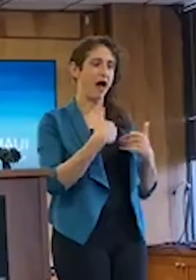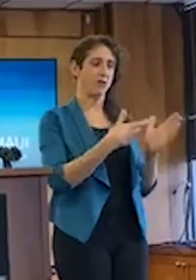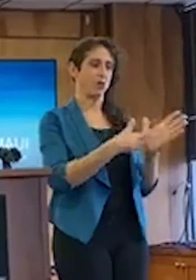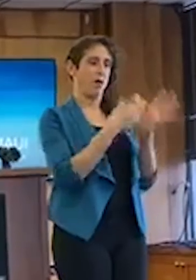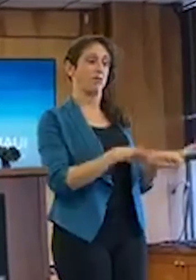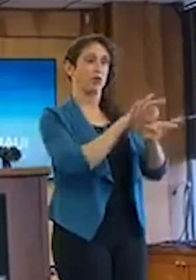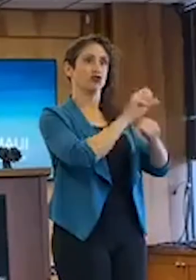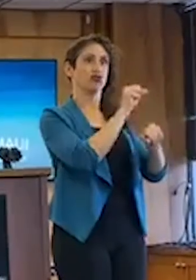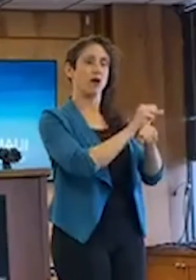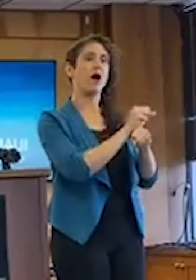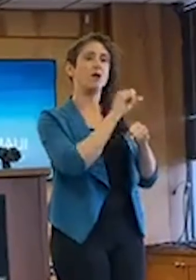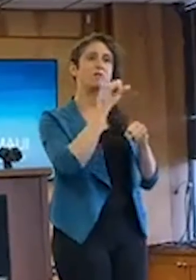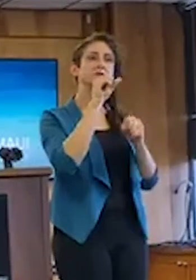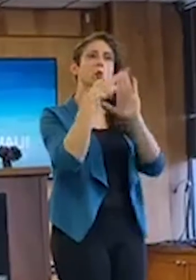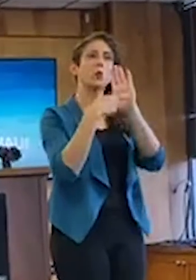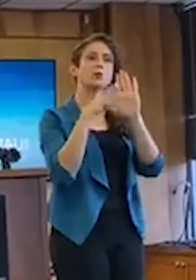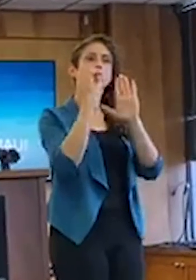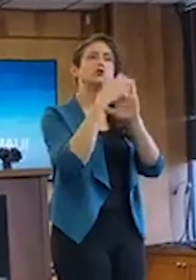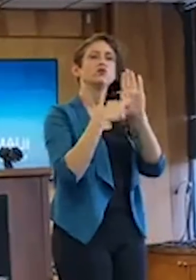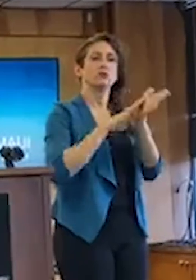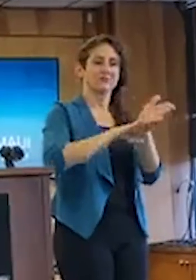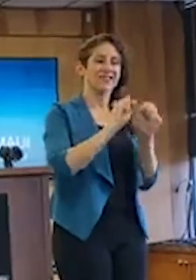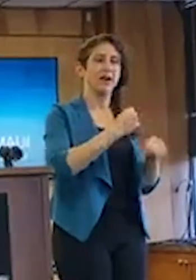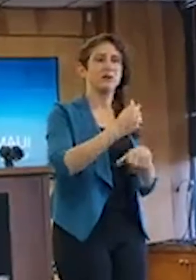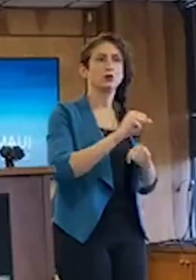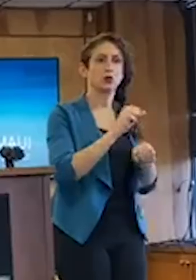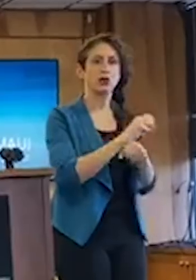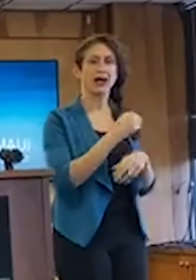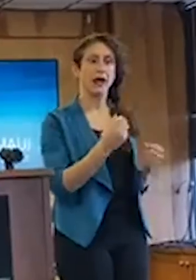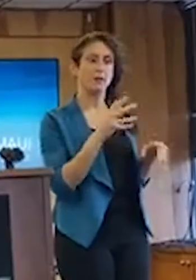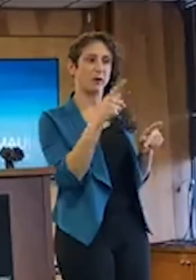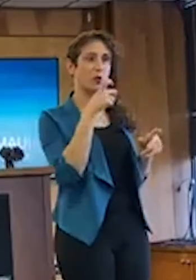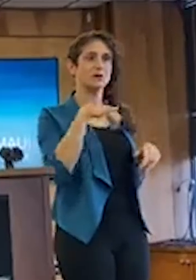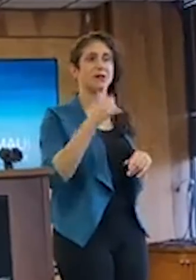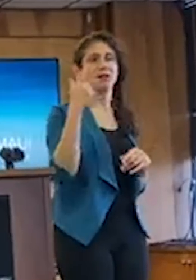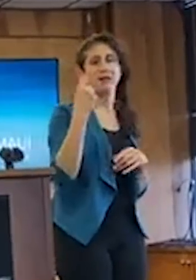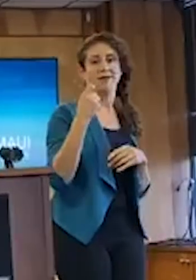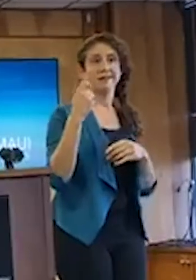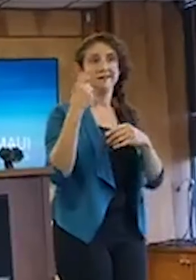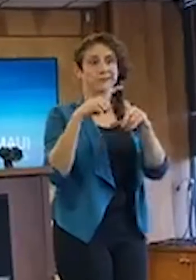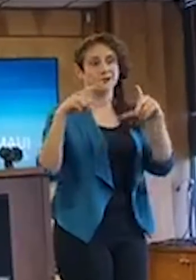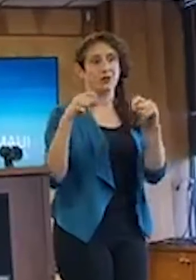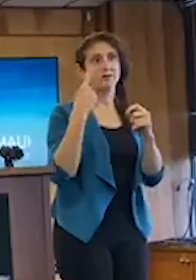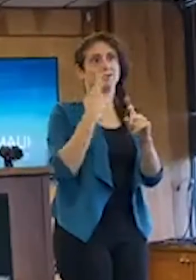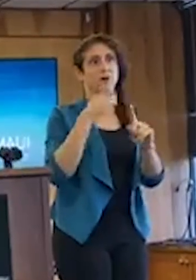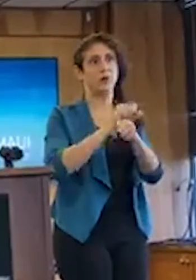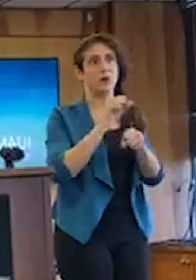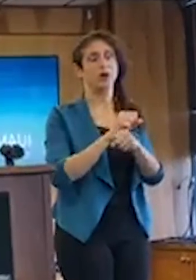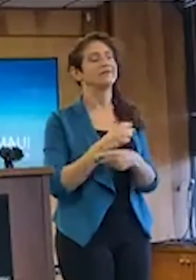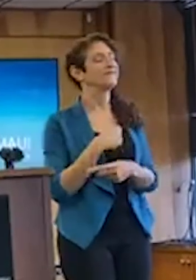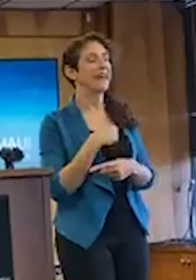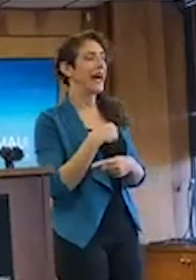And whether they're still getting paid? I cannot answer that question because it goes from business to business. The question was